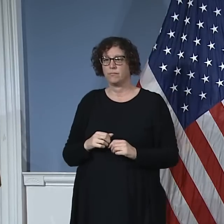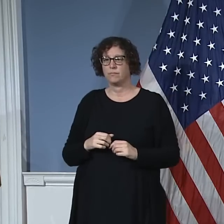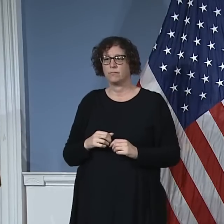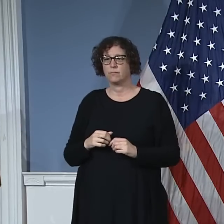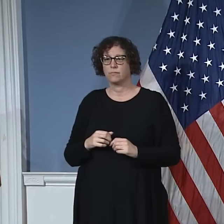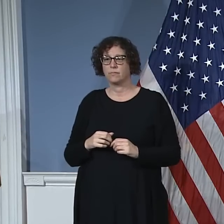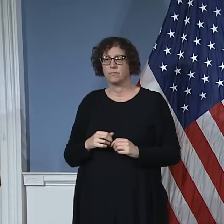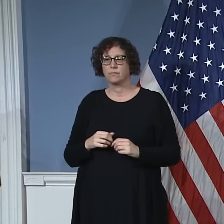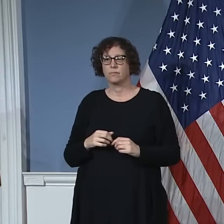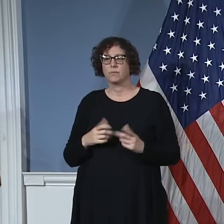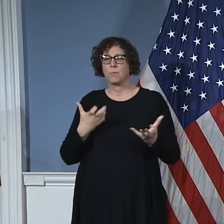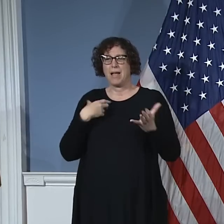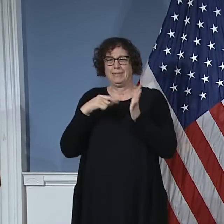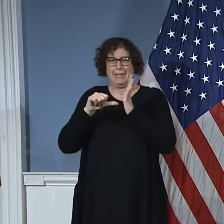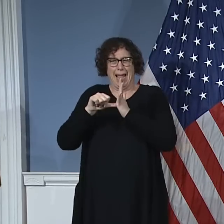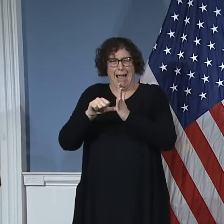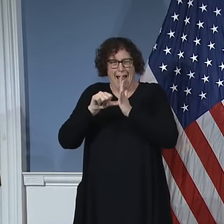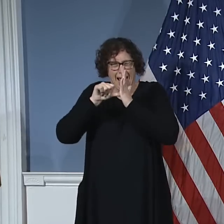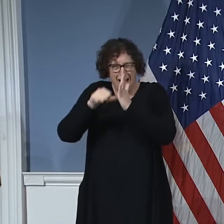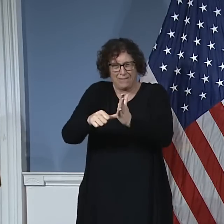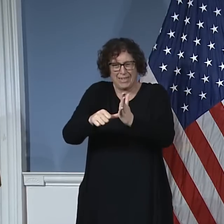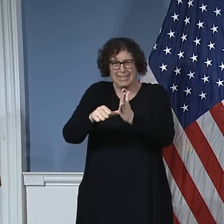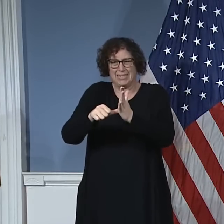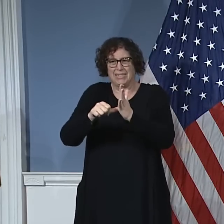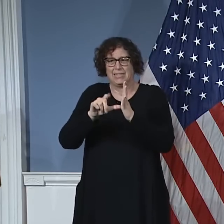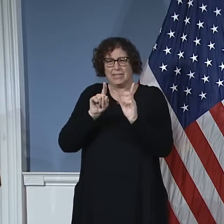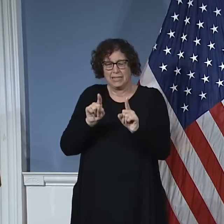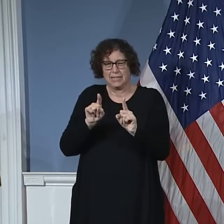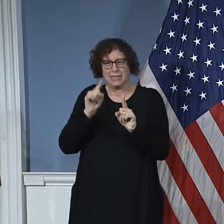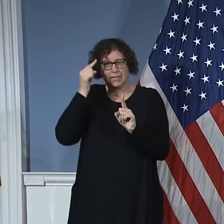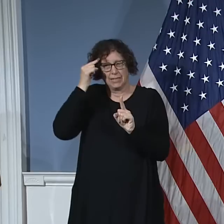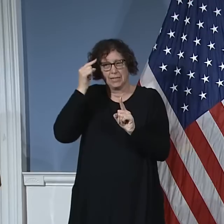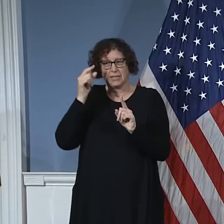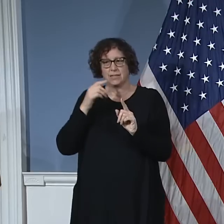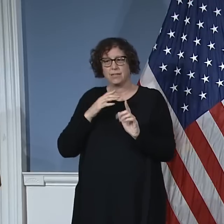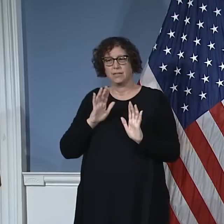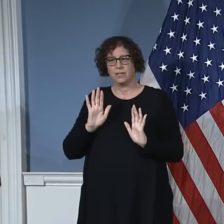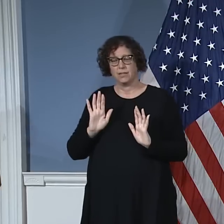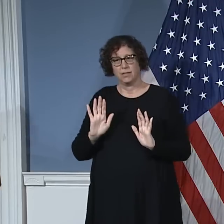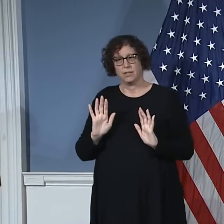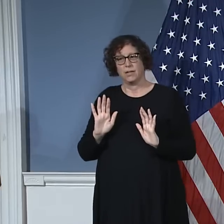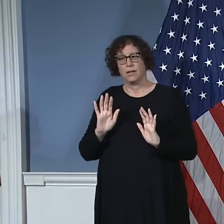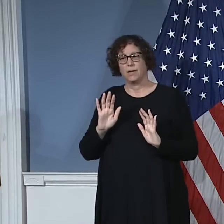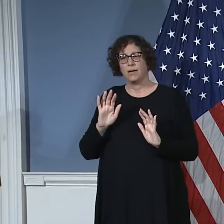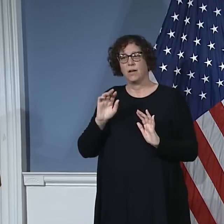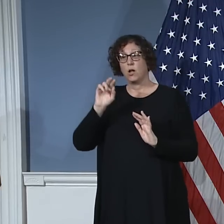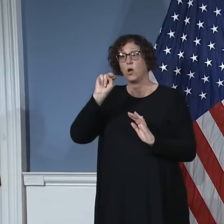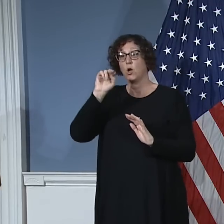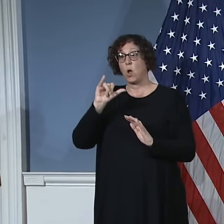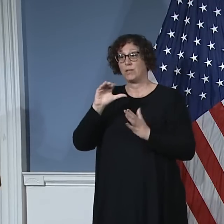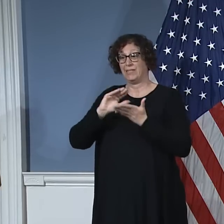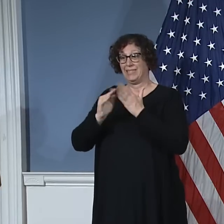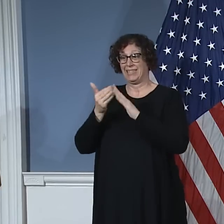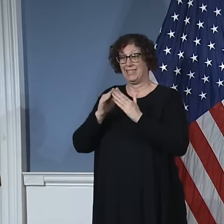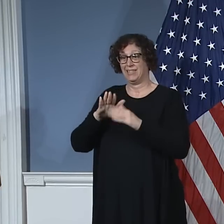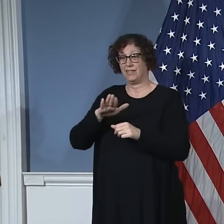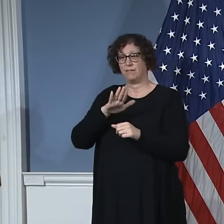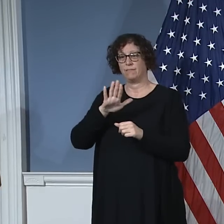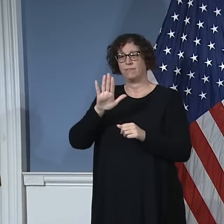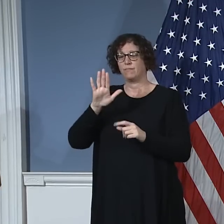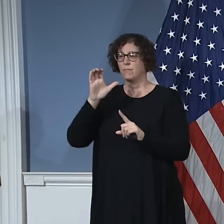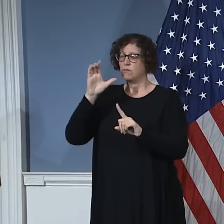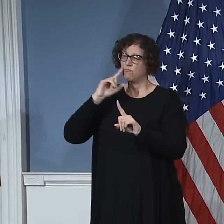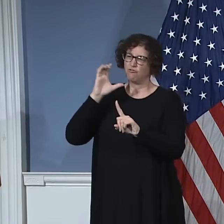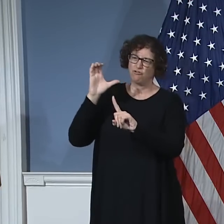it's so painful to think of the greatest city in the world with the greatest healthcare organizations, the